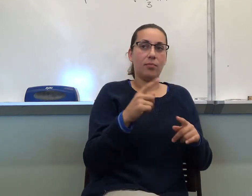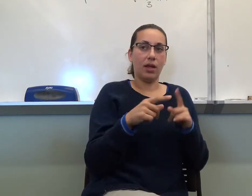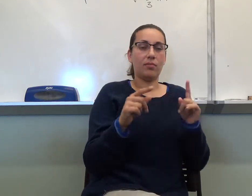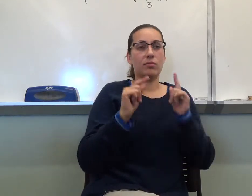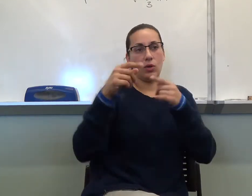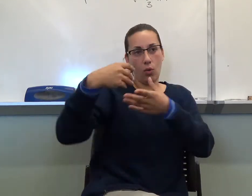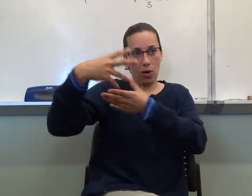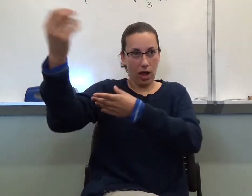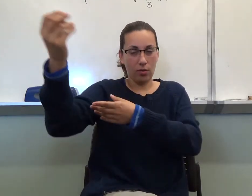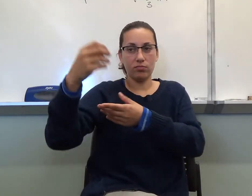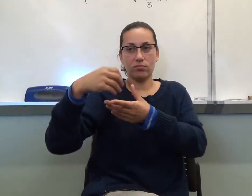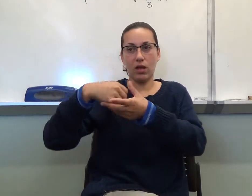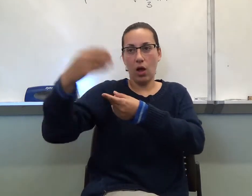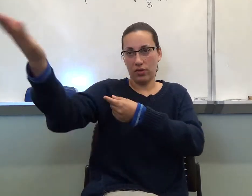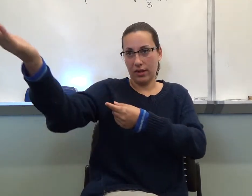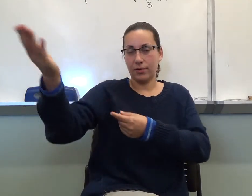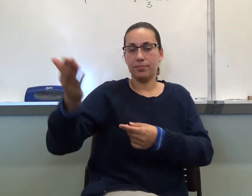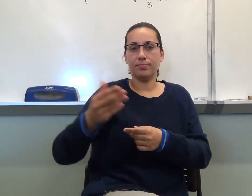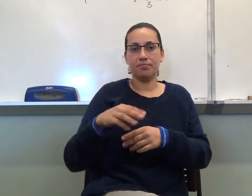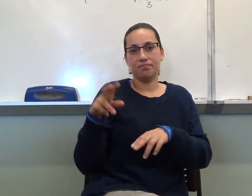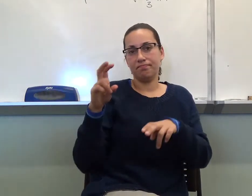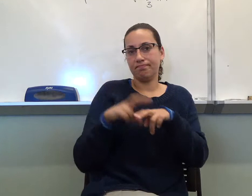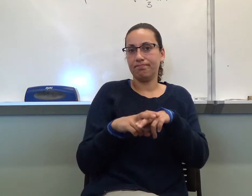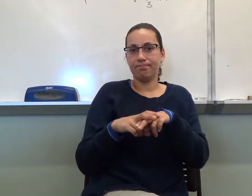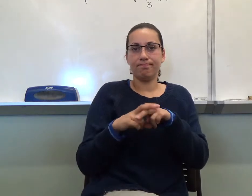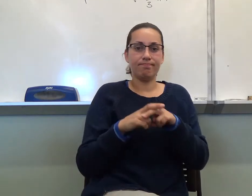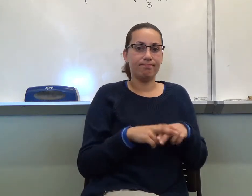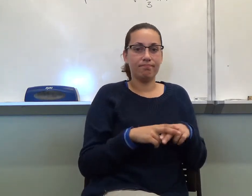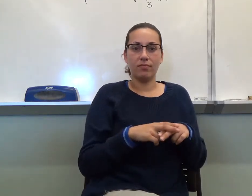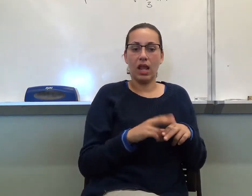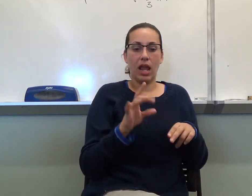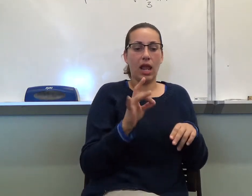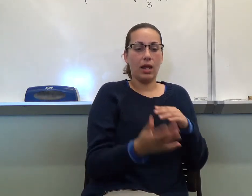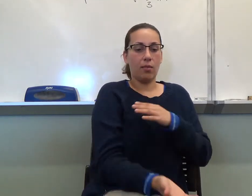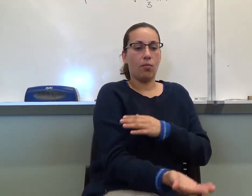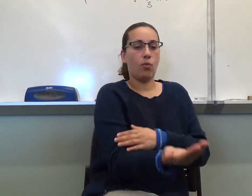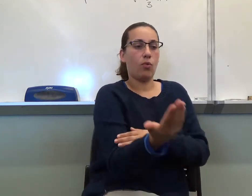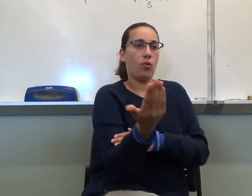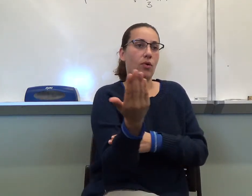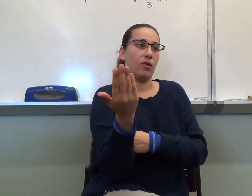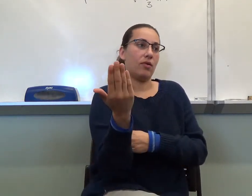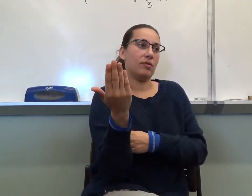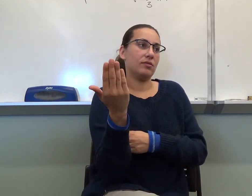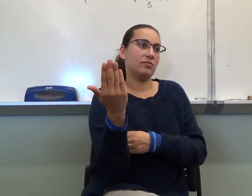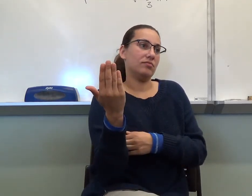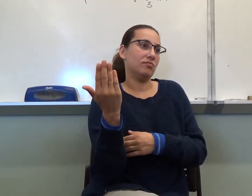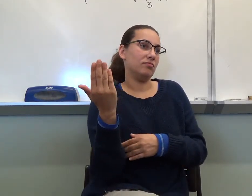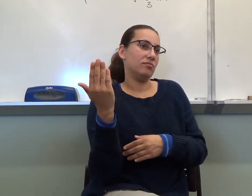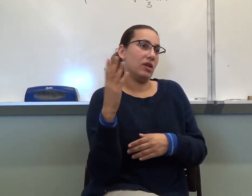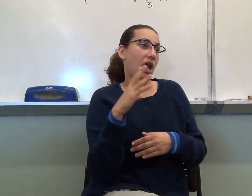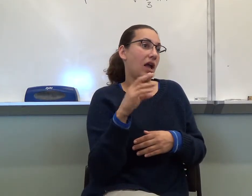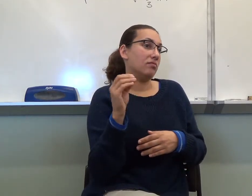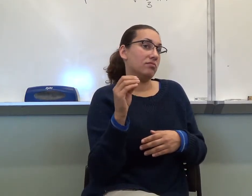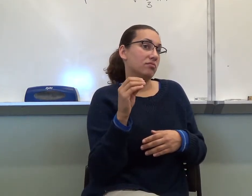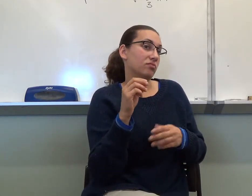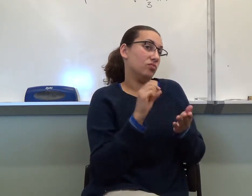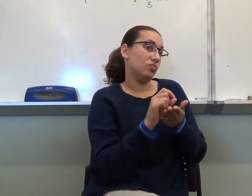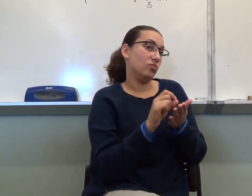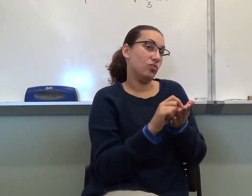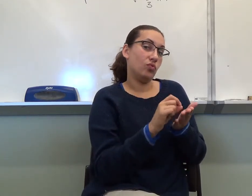there and you could sit there, from 8 o'clock in the morning on, and actually keep some records. Okay,